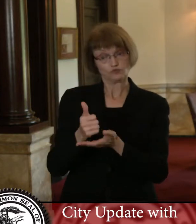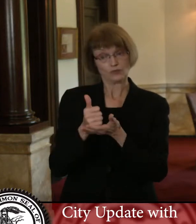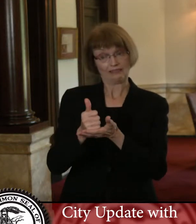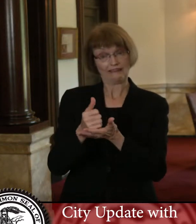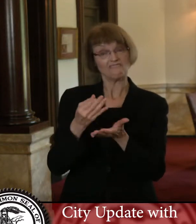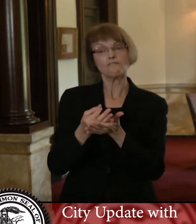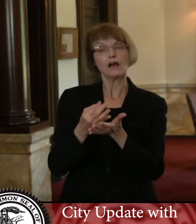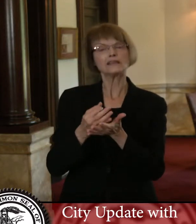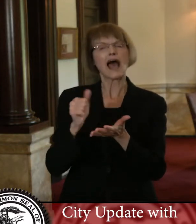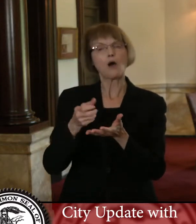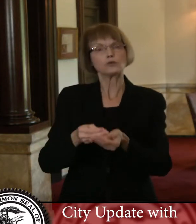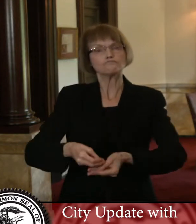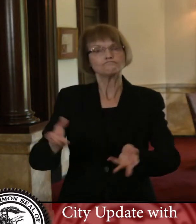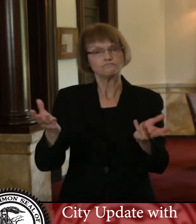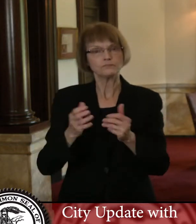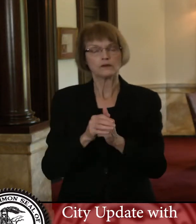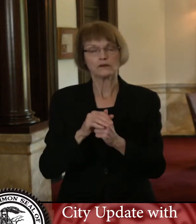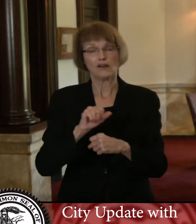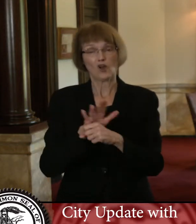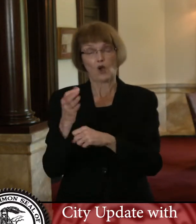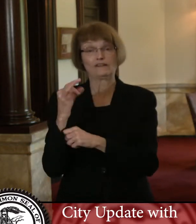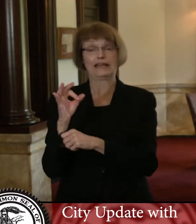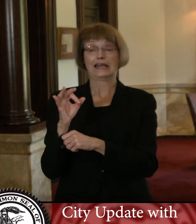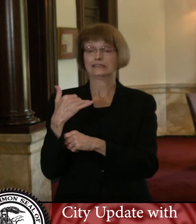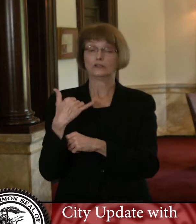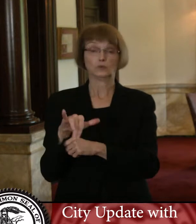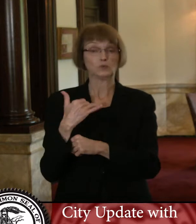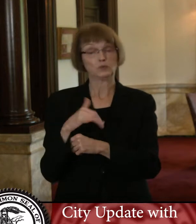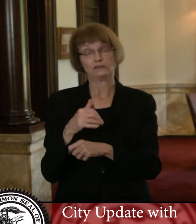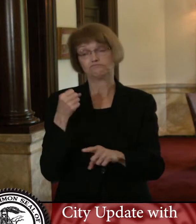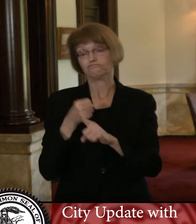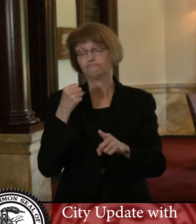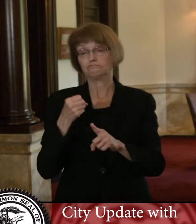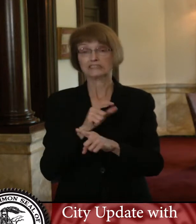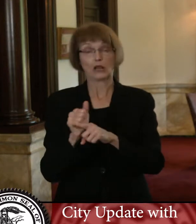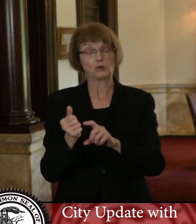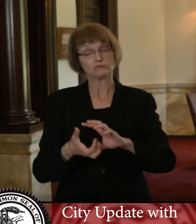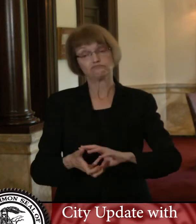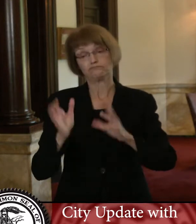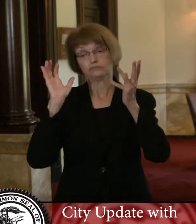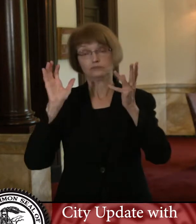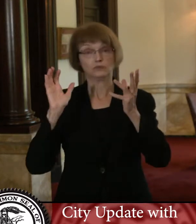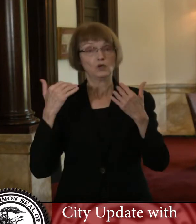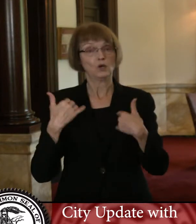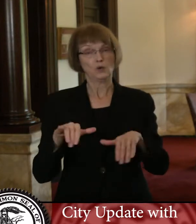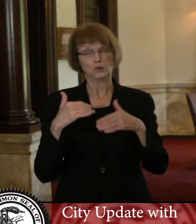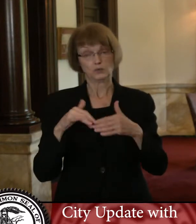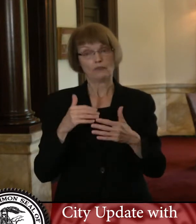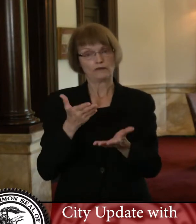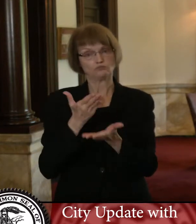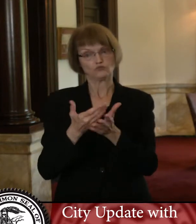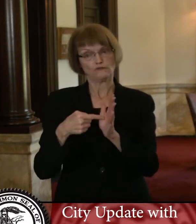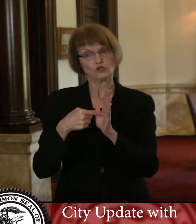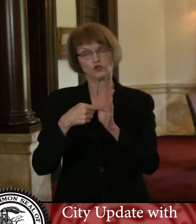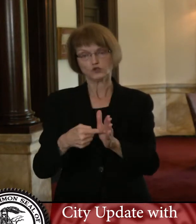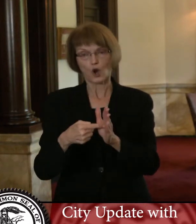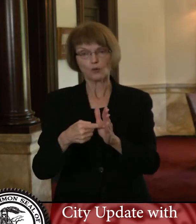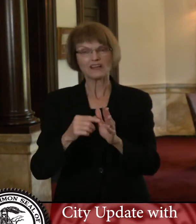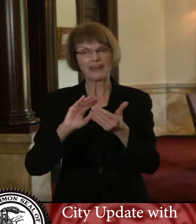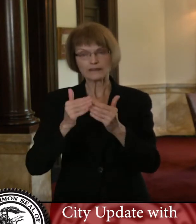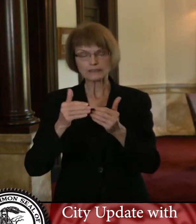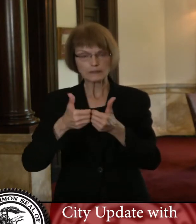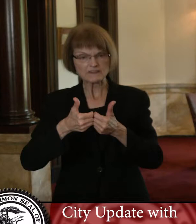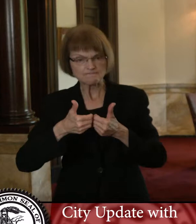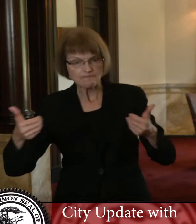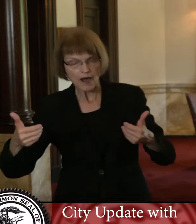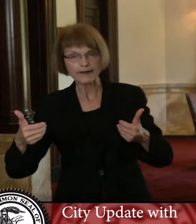funds. COVID-19 has left St. Louis at a crossroads. The crisis has exposed the deep fault lines in our city along